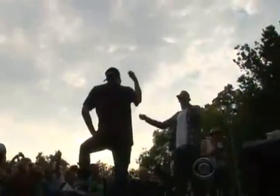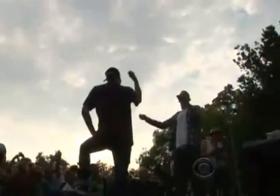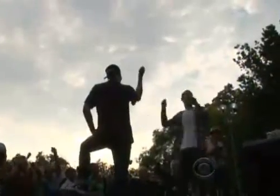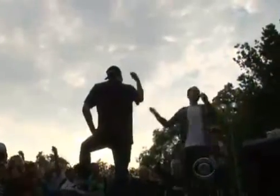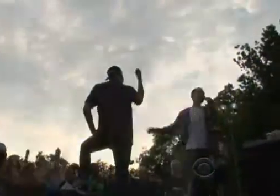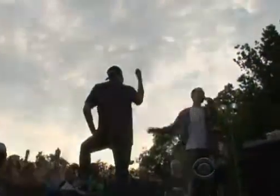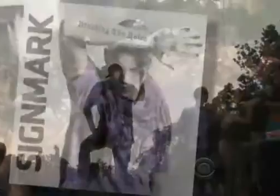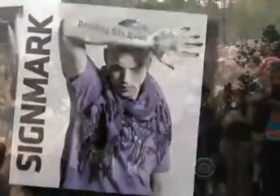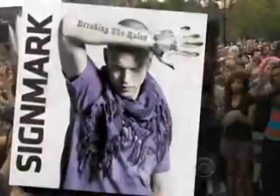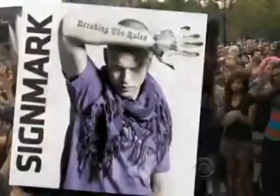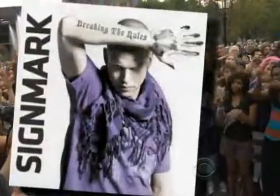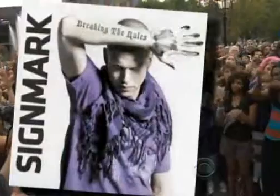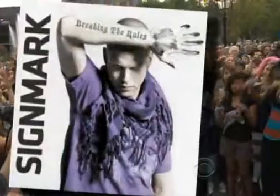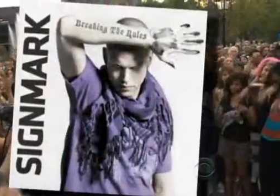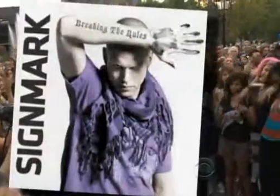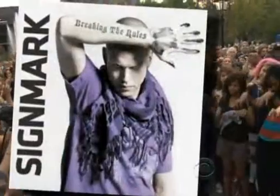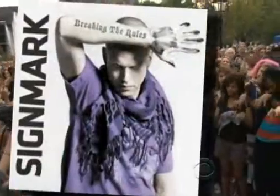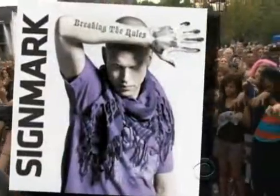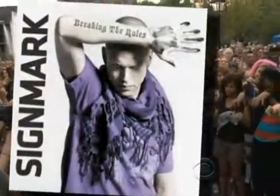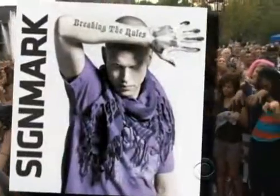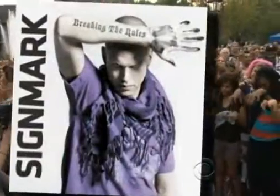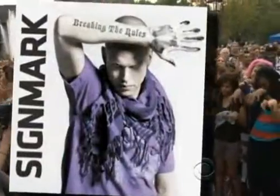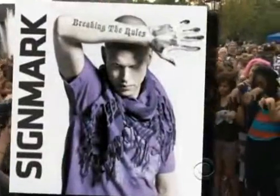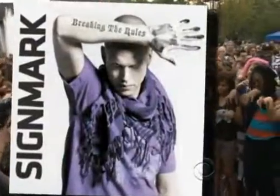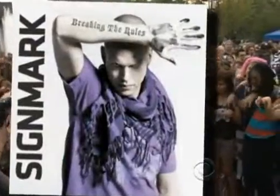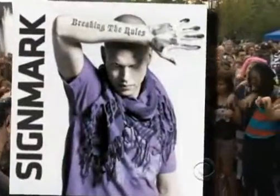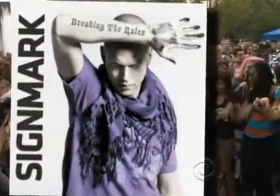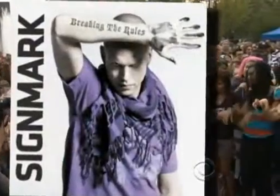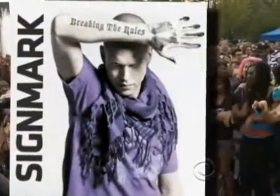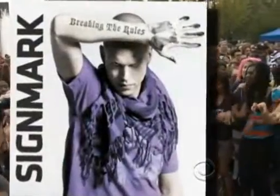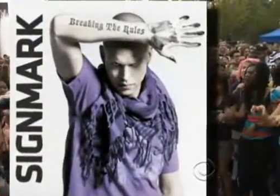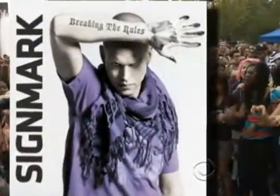became the first Deaf rapper ever to land a record contract.